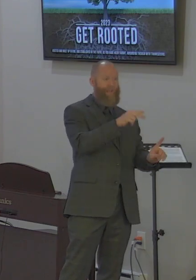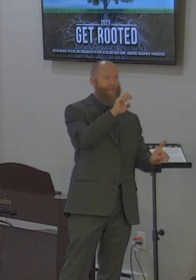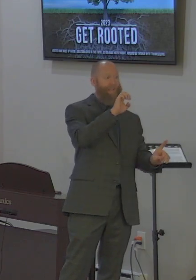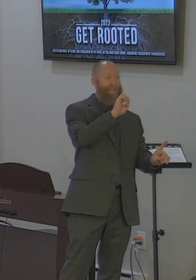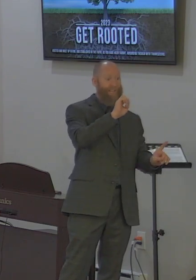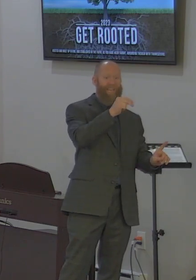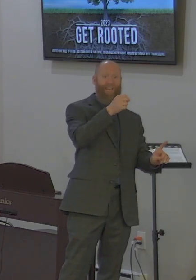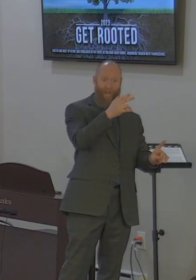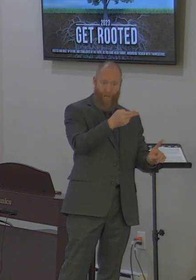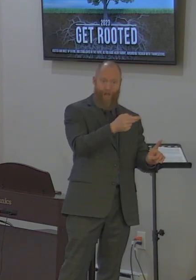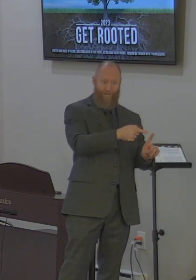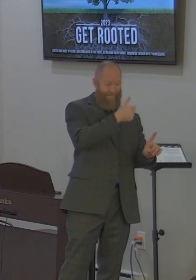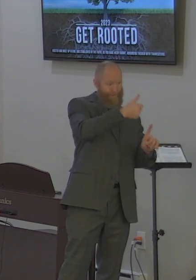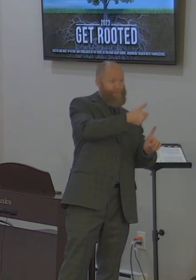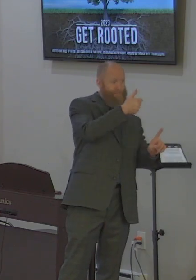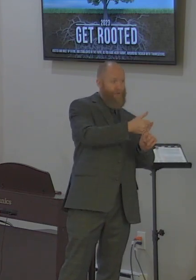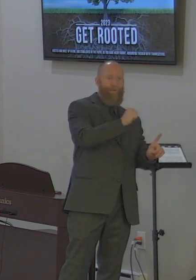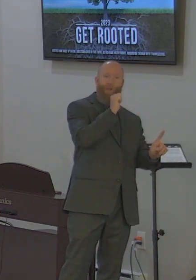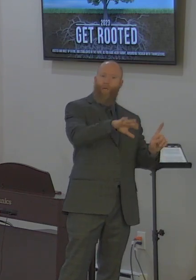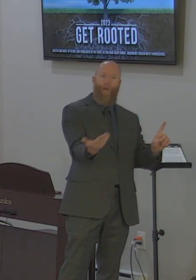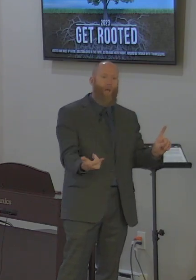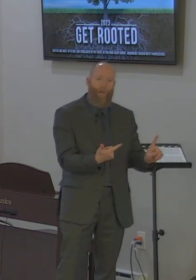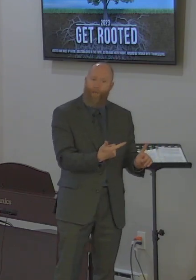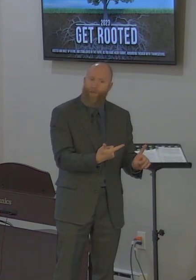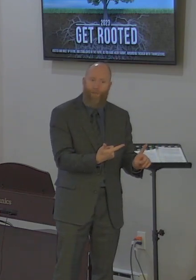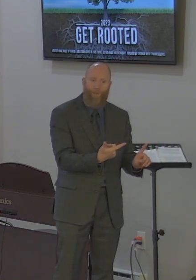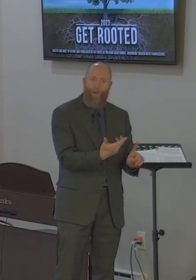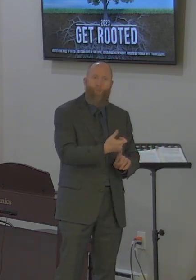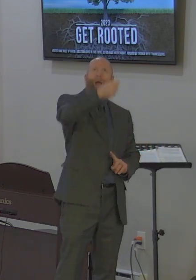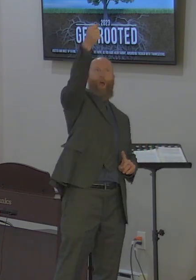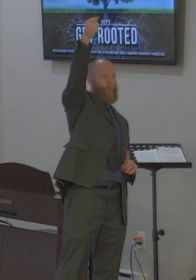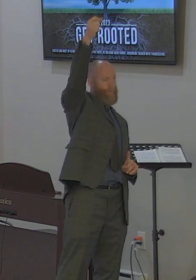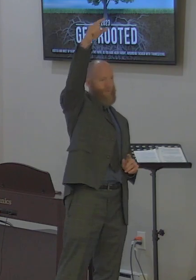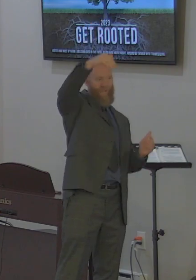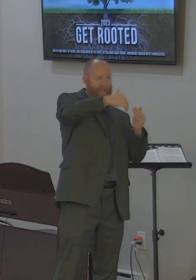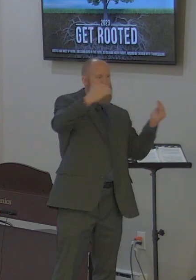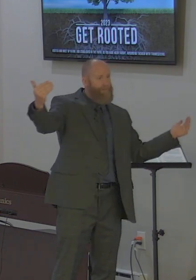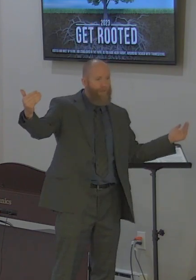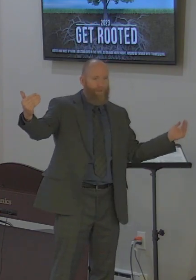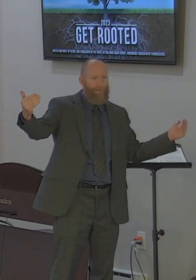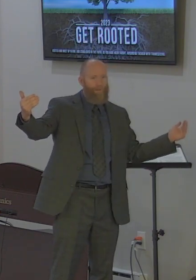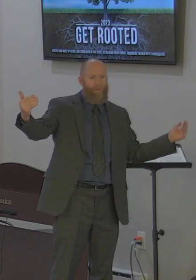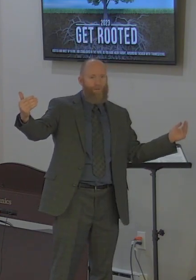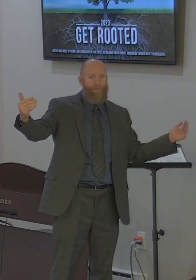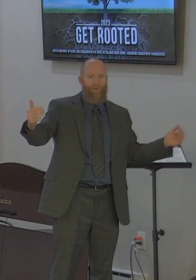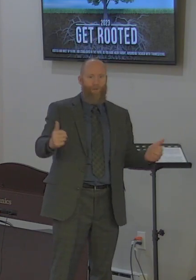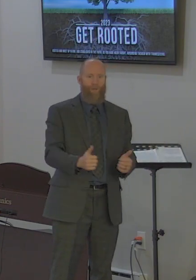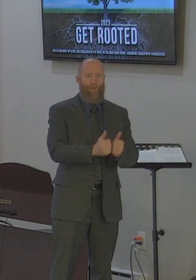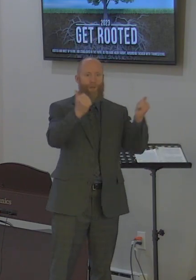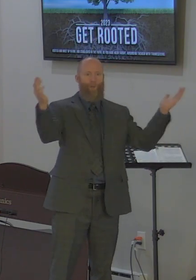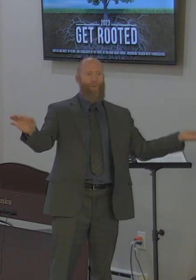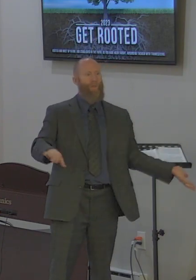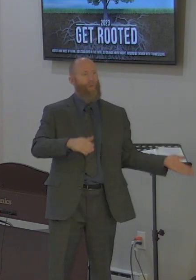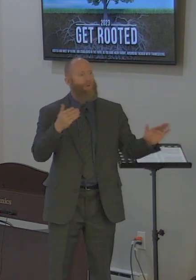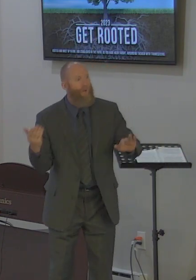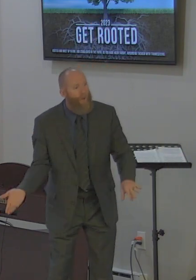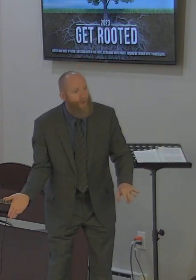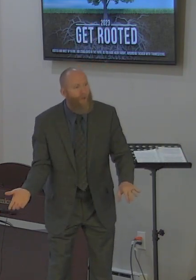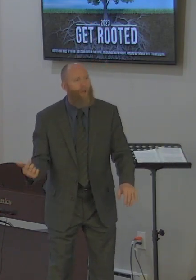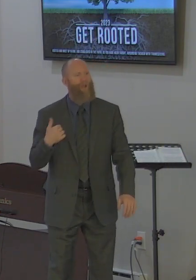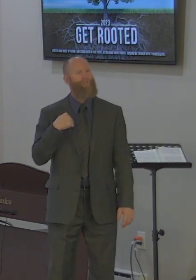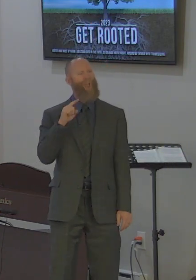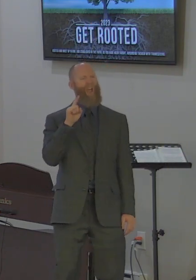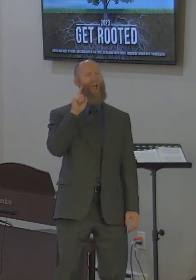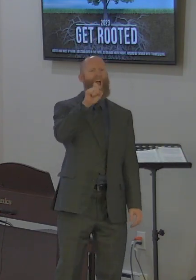He was taken away so that he would never die, right? What is your biggest hope today,